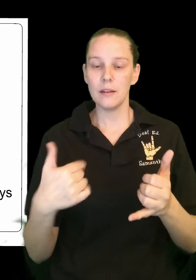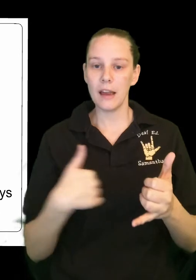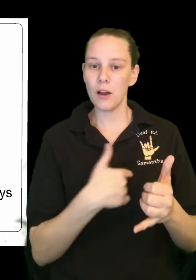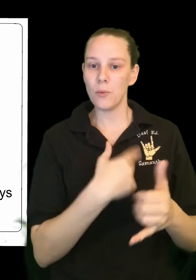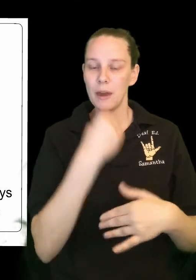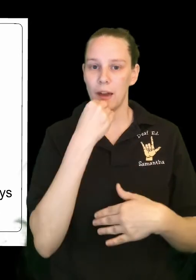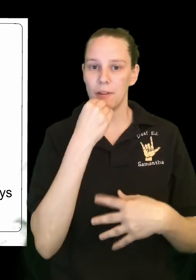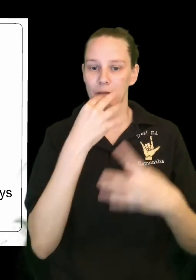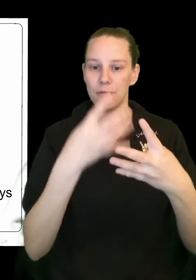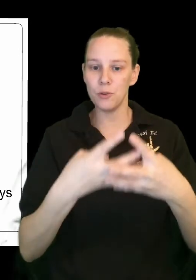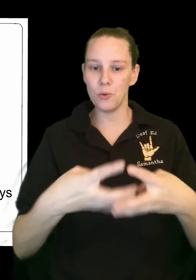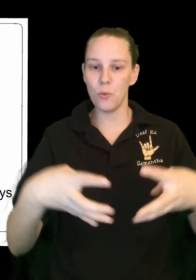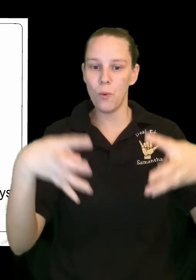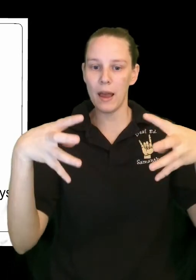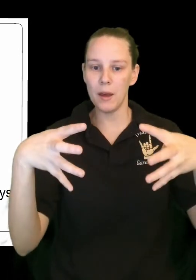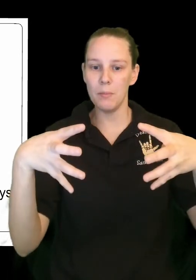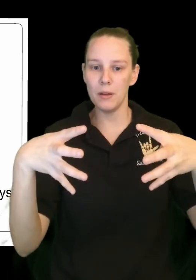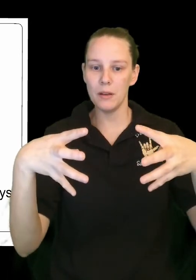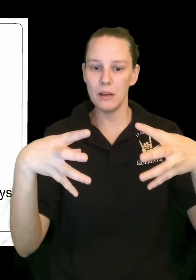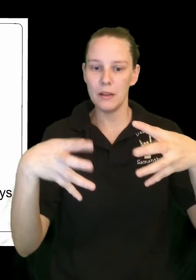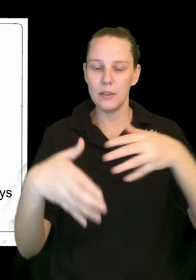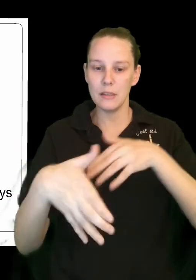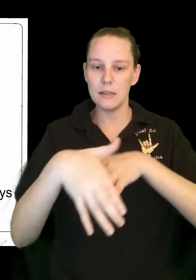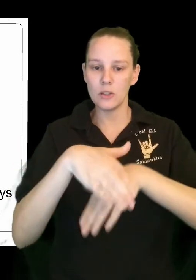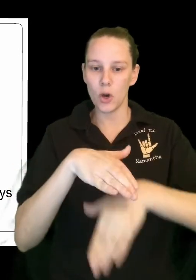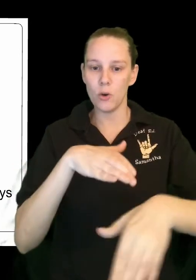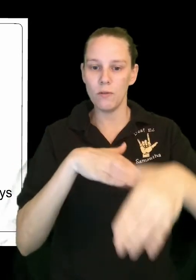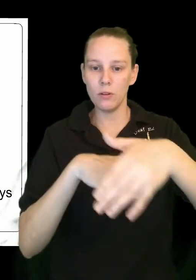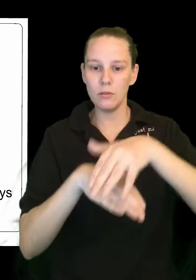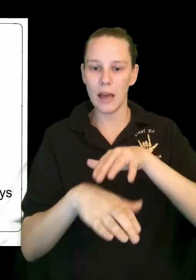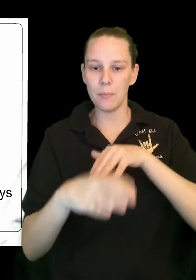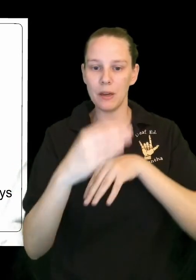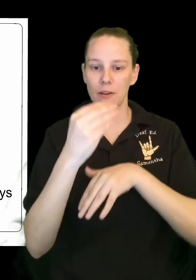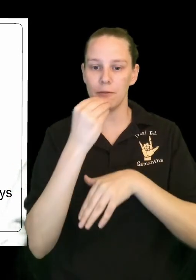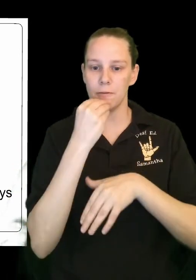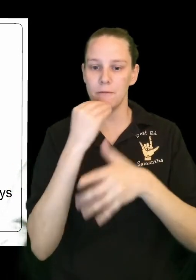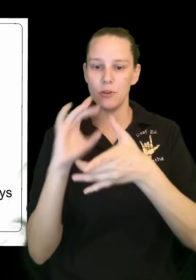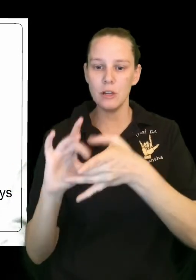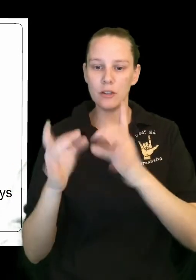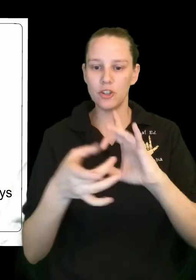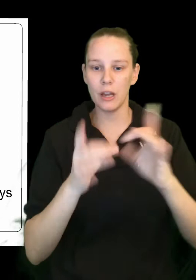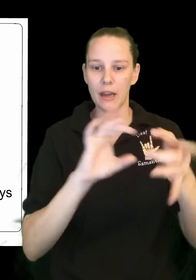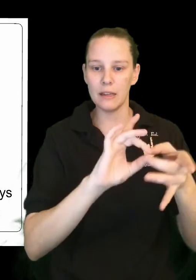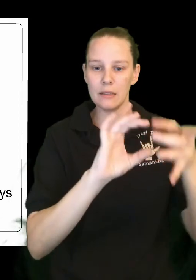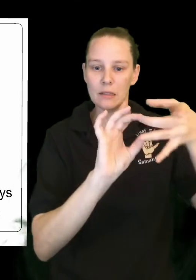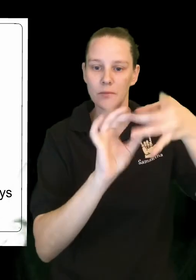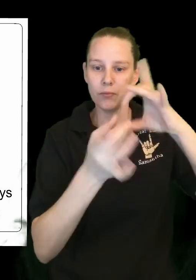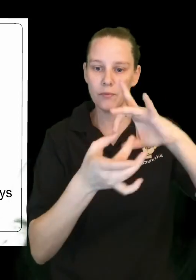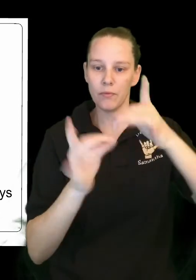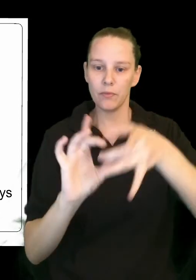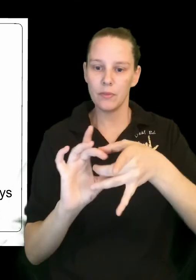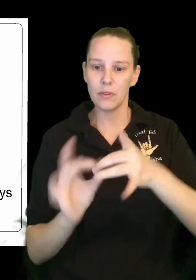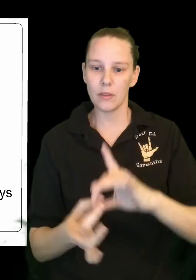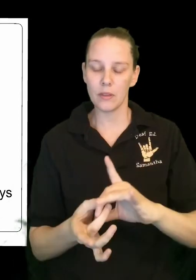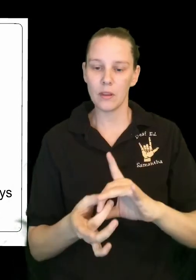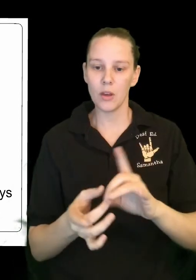Now we have a food web. This is overlapping food chains